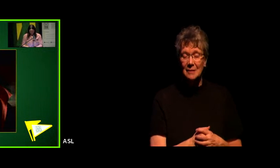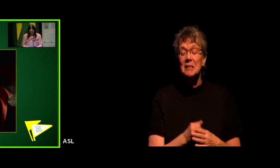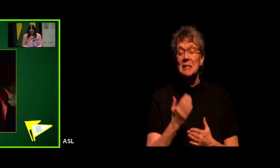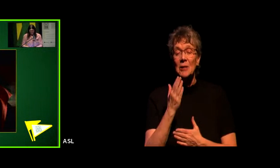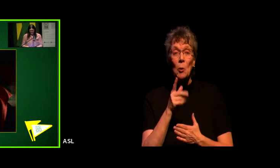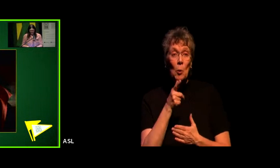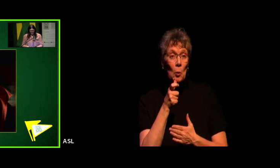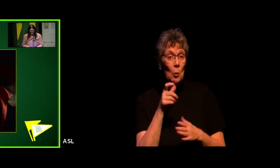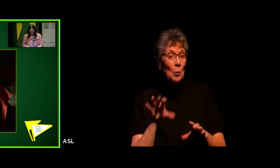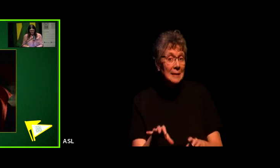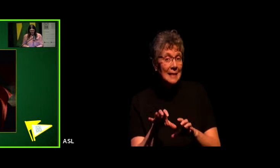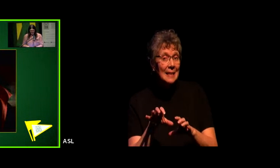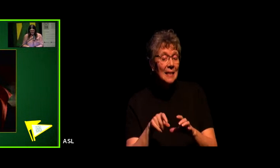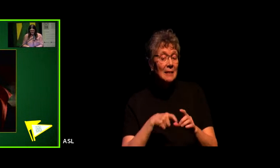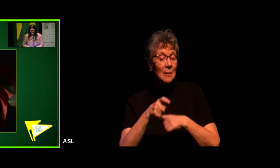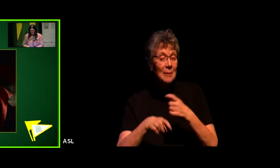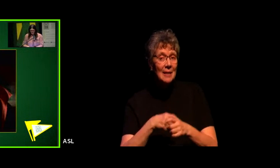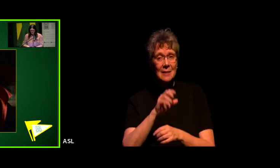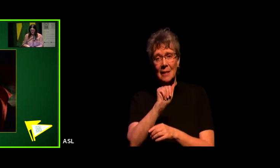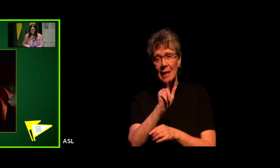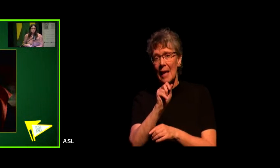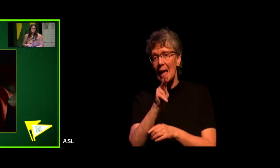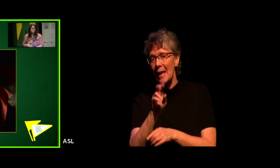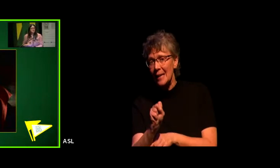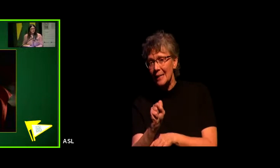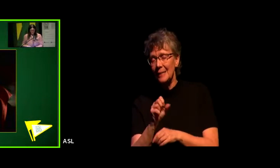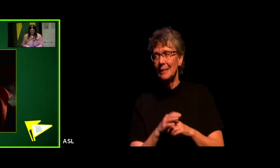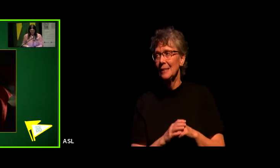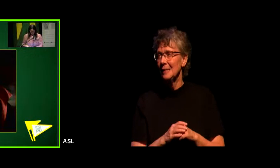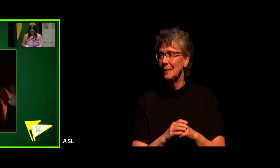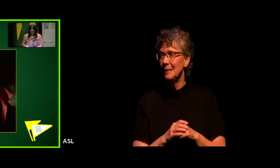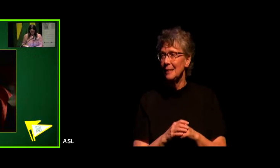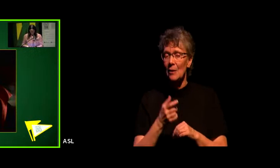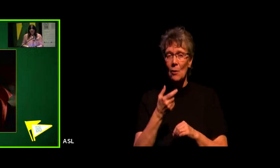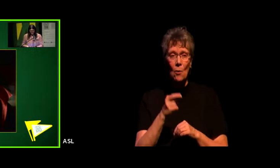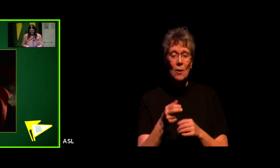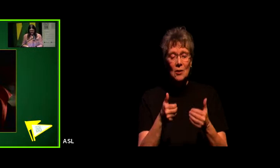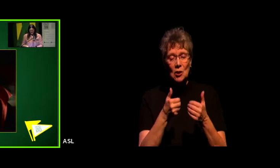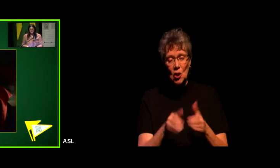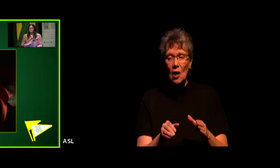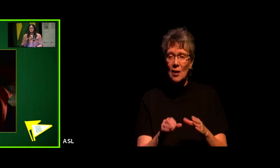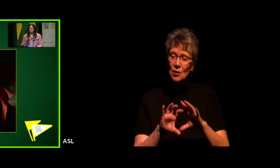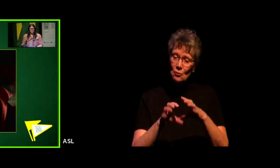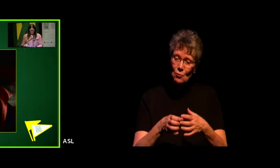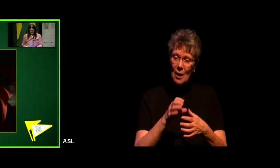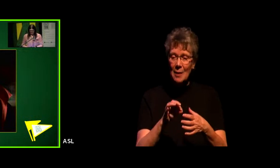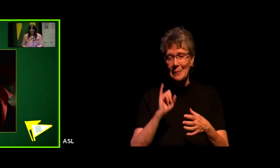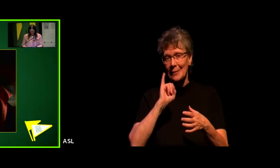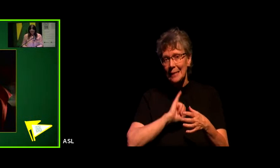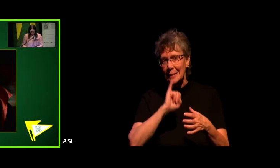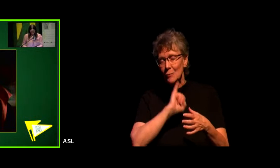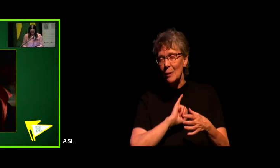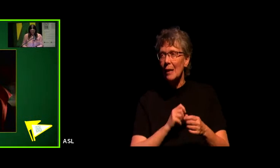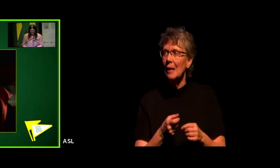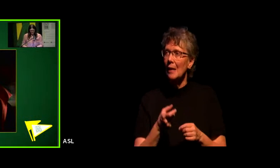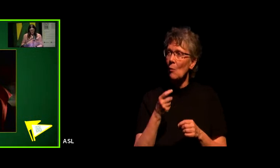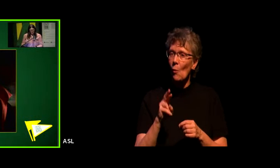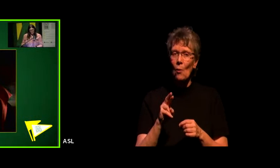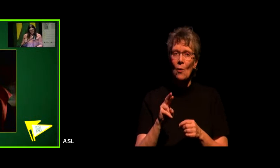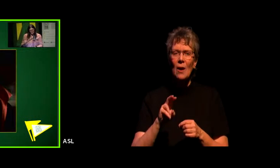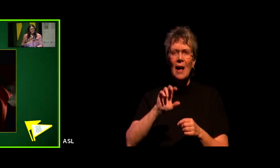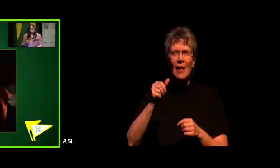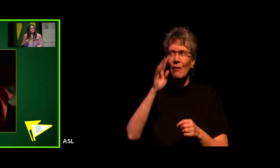the mounds were burial mounds of giants and that the Smithsonian Institute is hiding their skeletons. It's always the Smithsonian. But